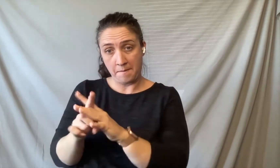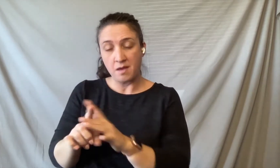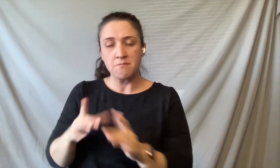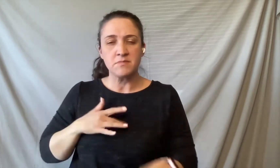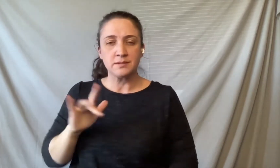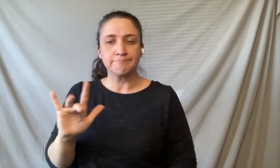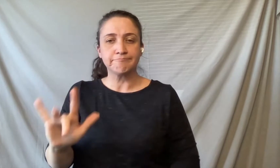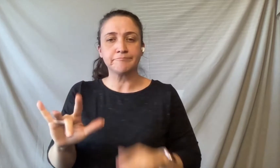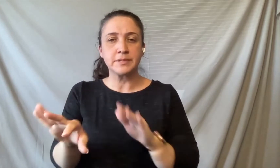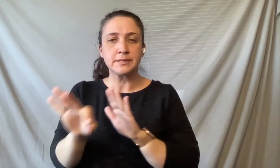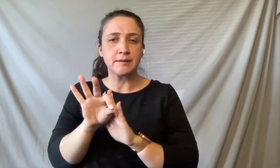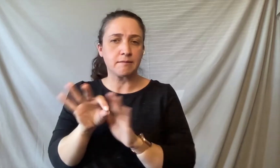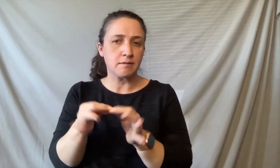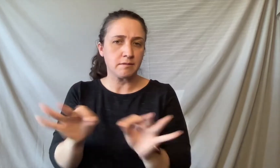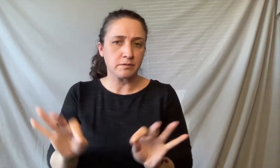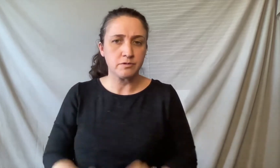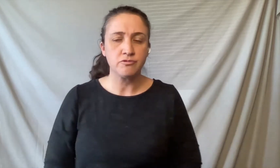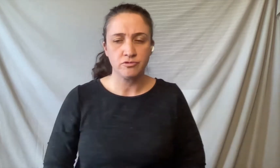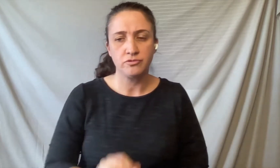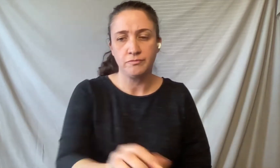por la interrupción.